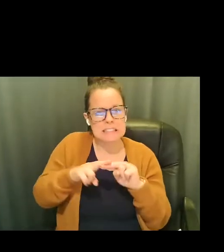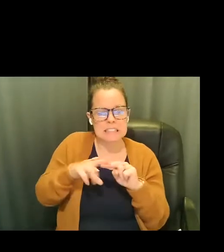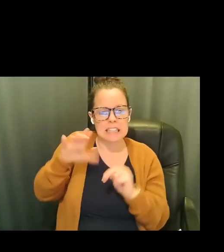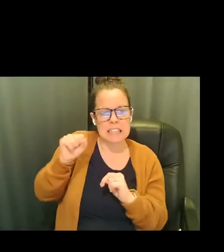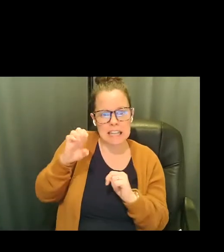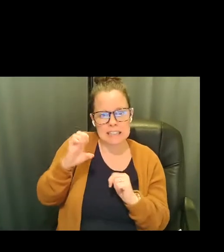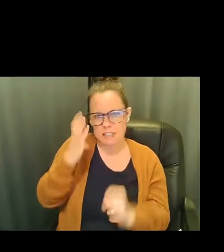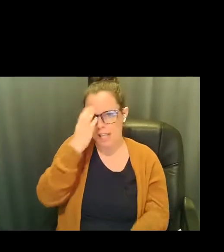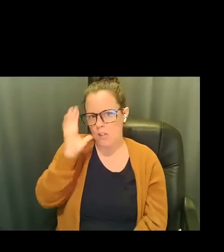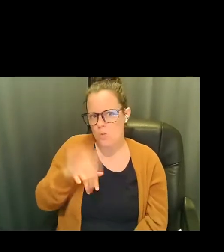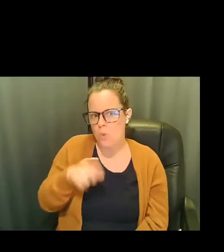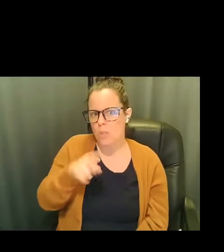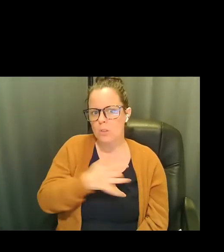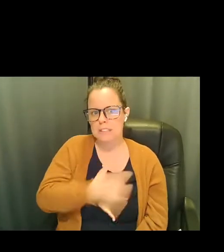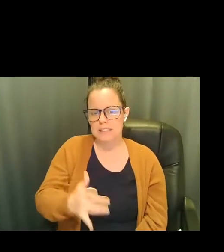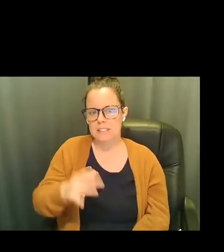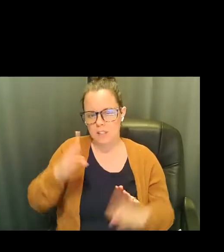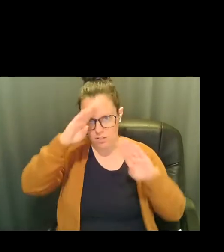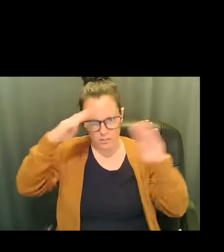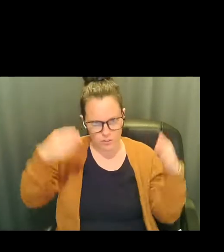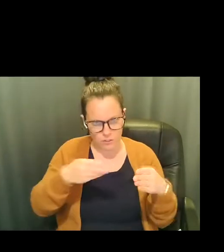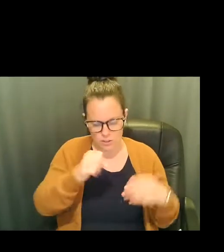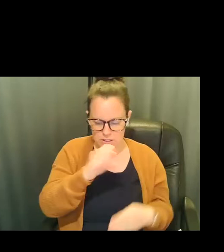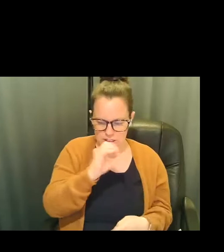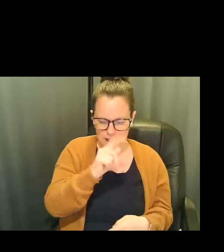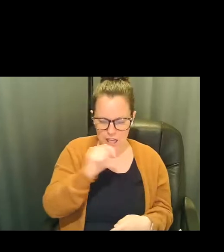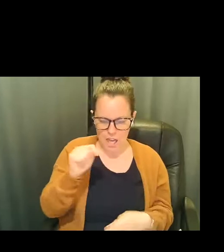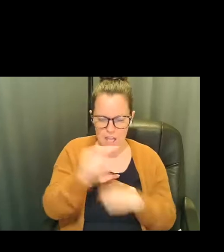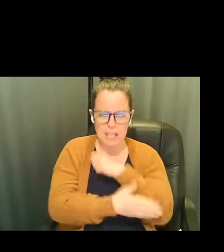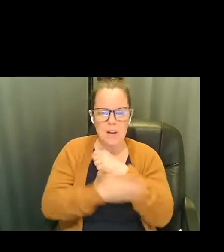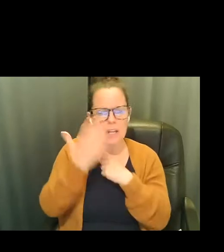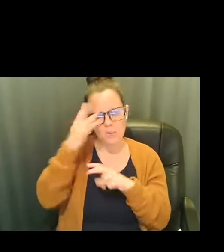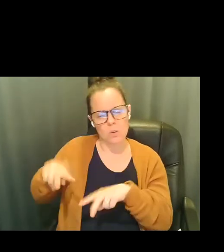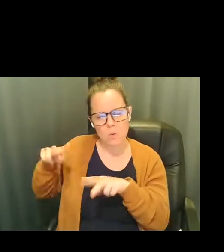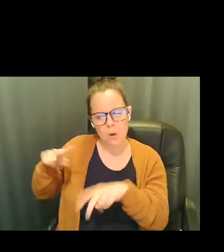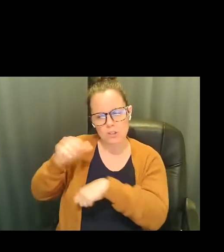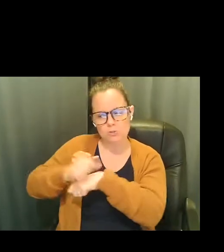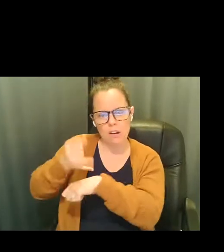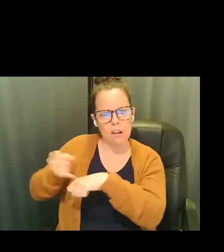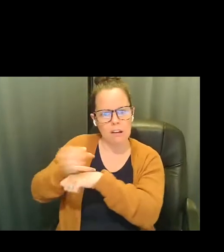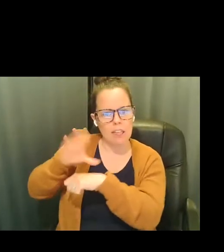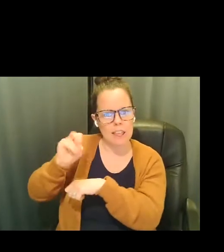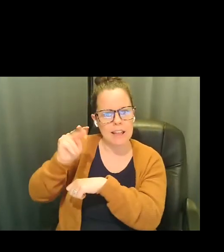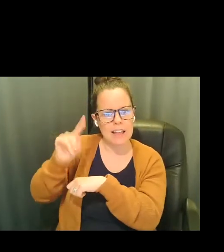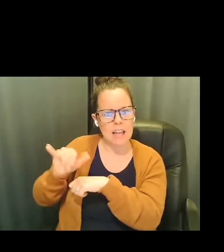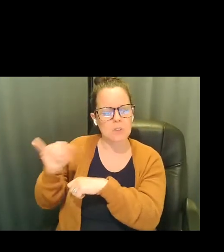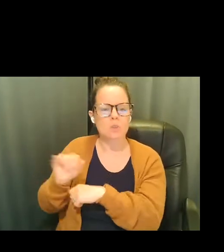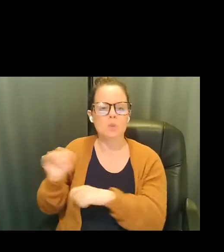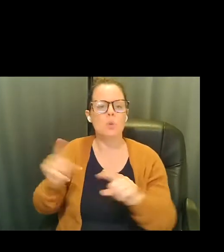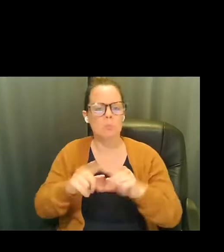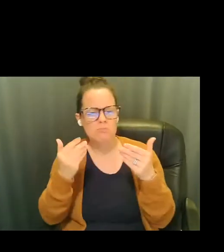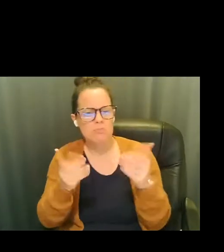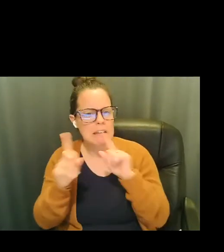know you tend to focus mostly on Scott County. I know you keep an eye on Rock Island County as well, but we'll have you answer that, and then we can